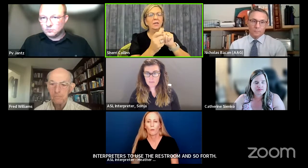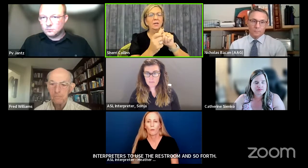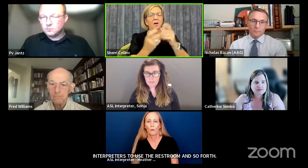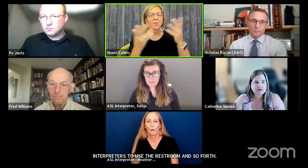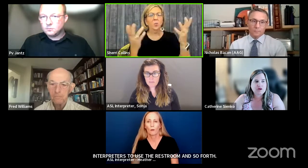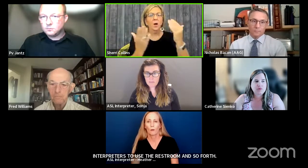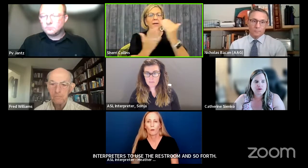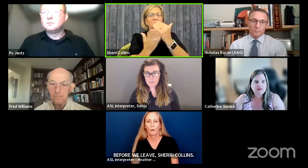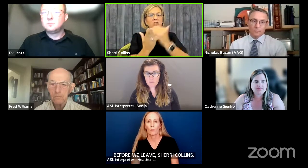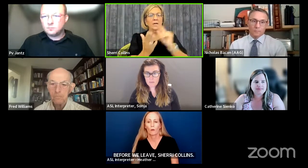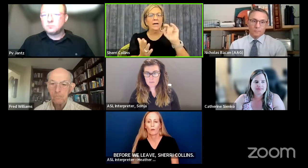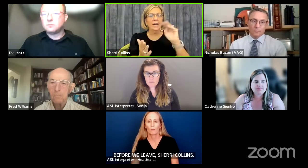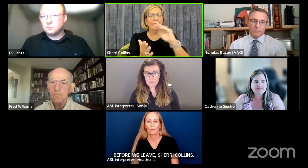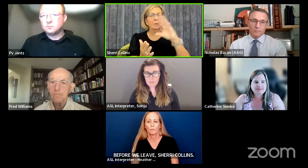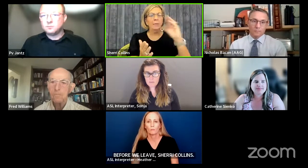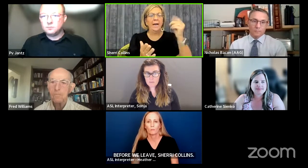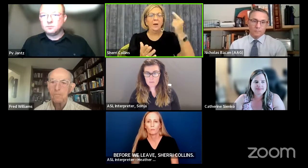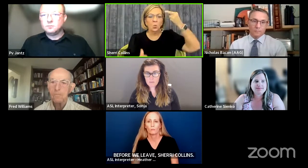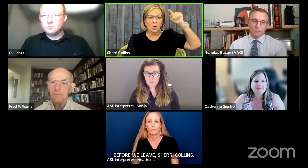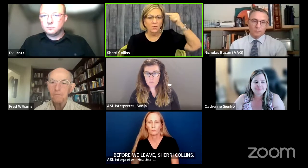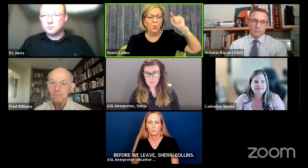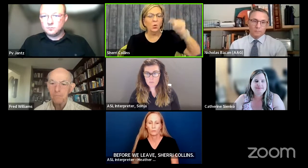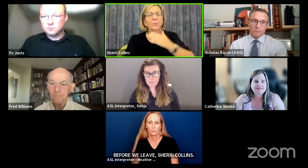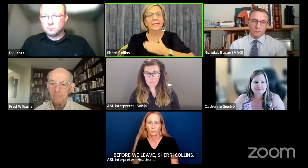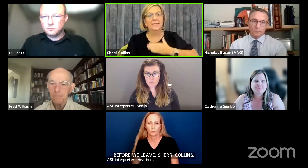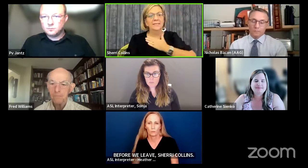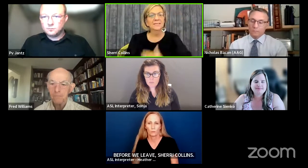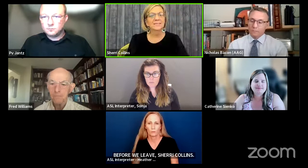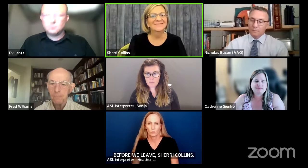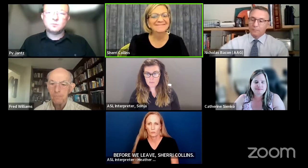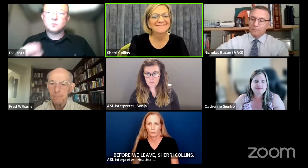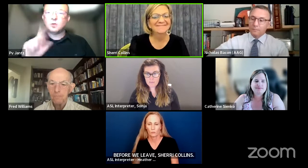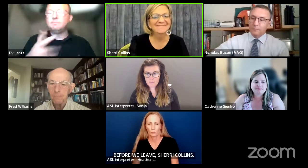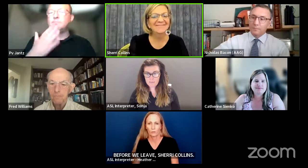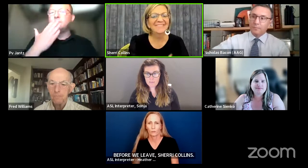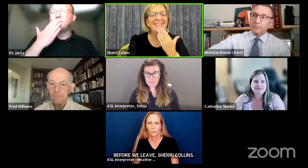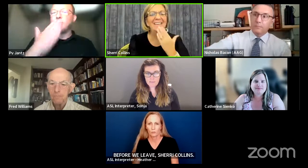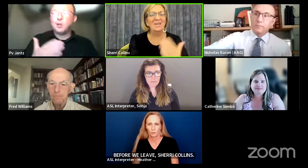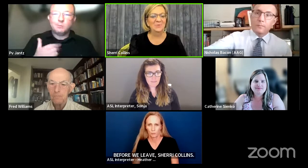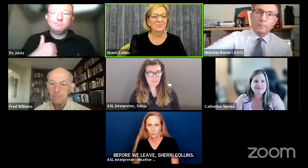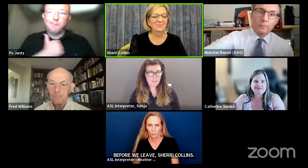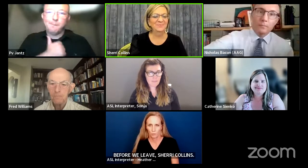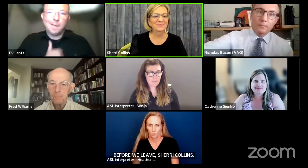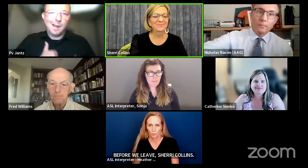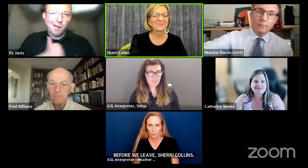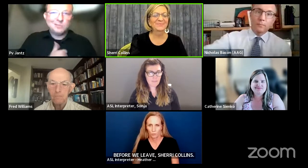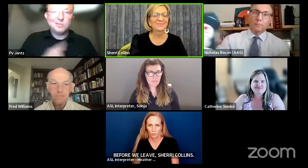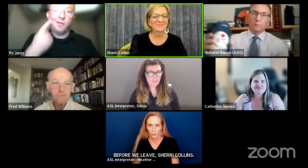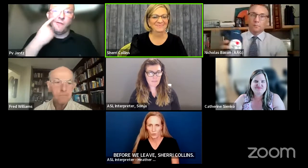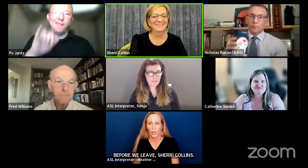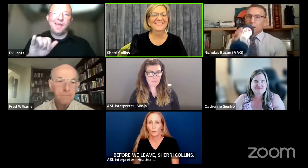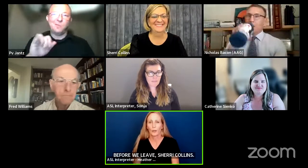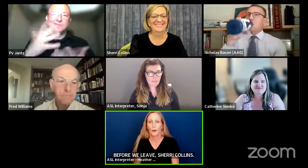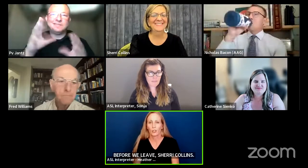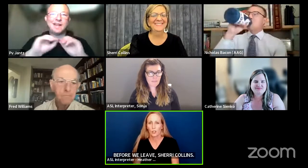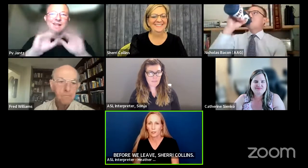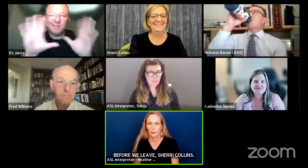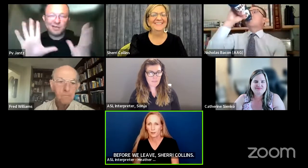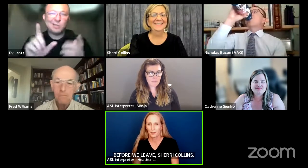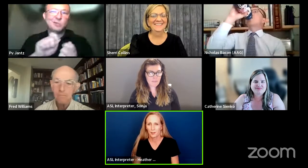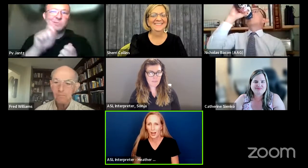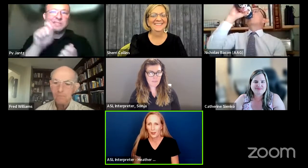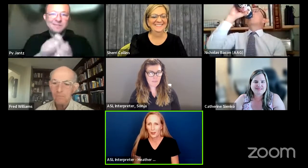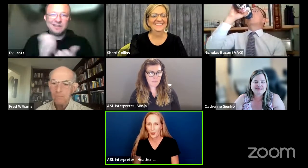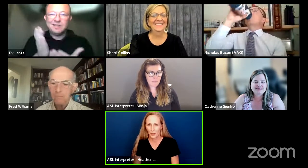specific of what agenda item and what for, please. Thank you. Thank you. My